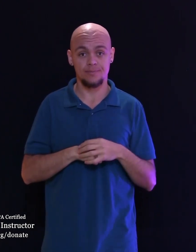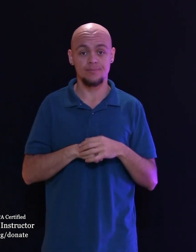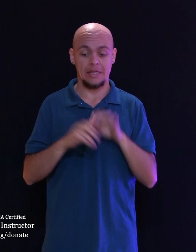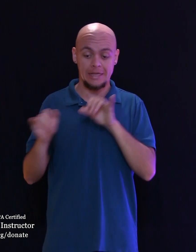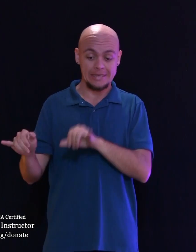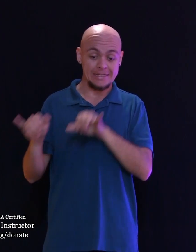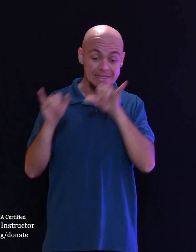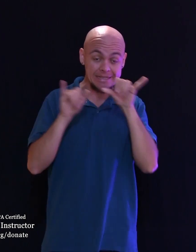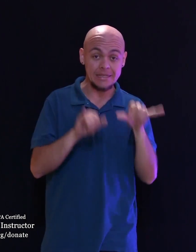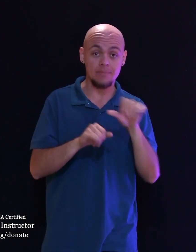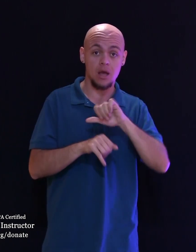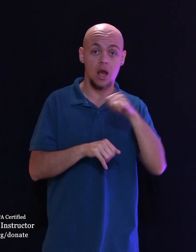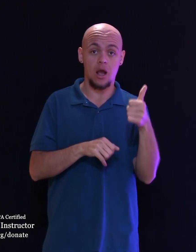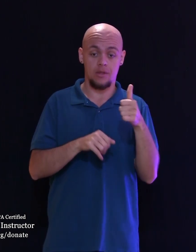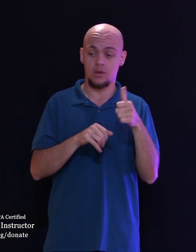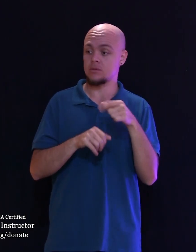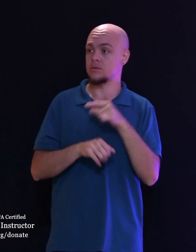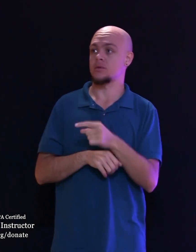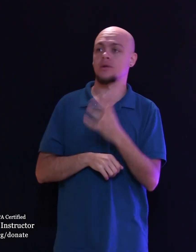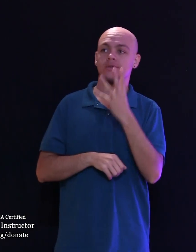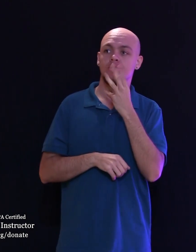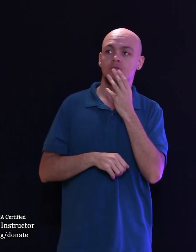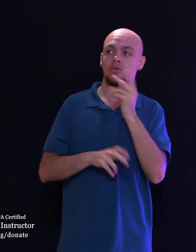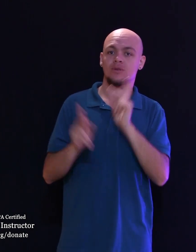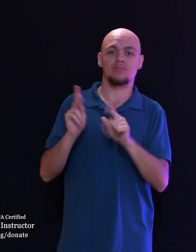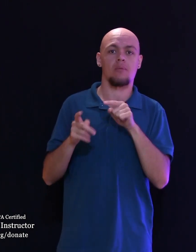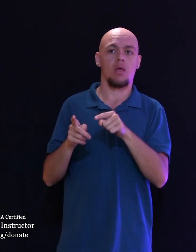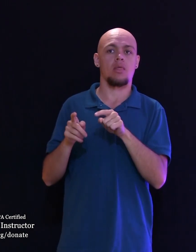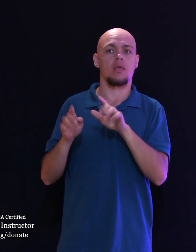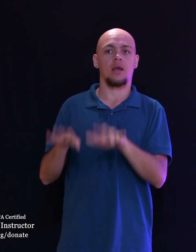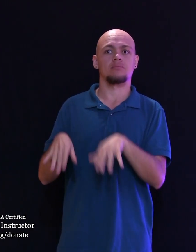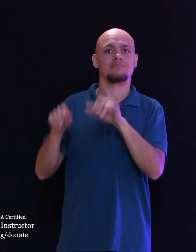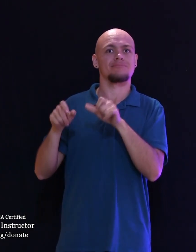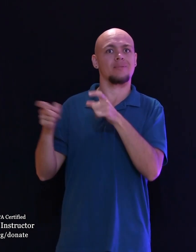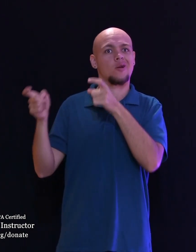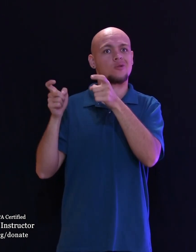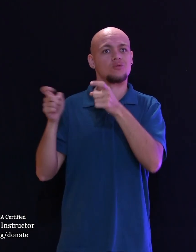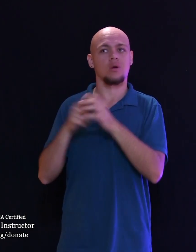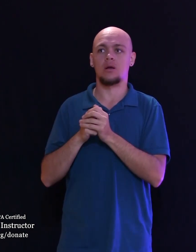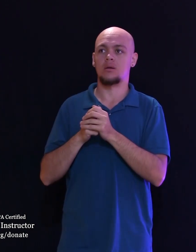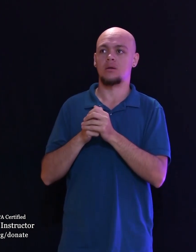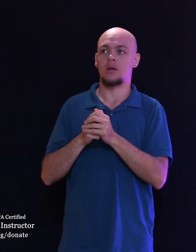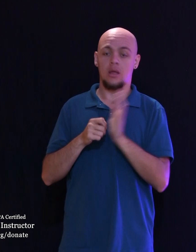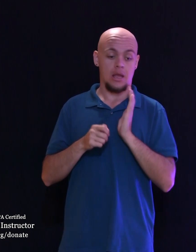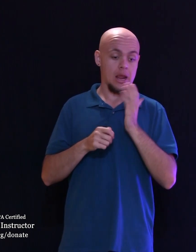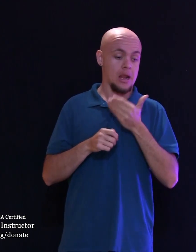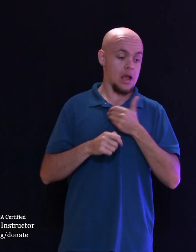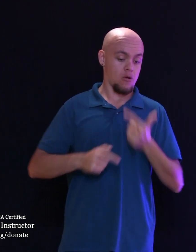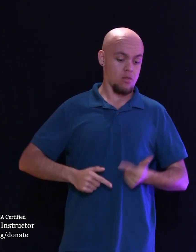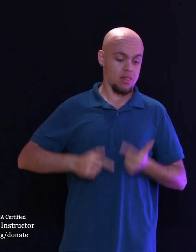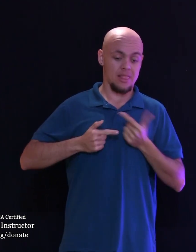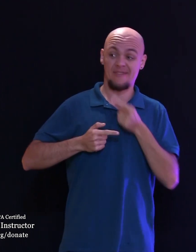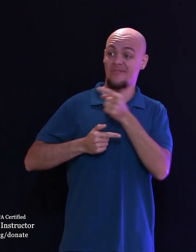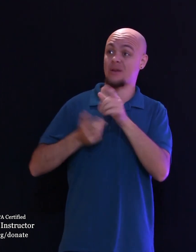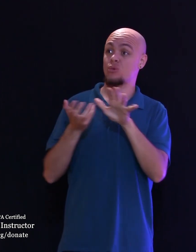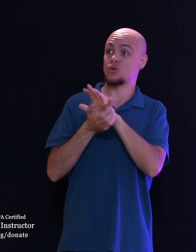same point, other groups are like, those Jewish people, if they get in control, they'll destroy our way of